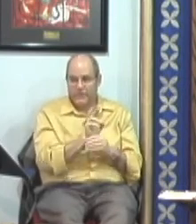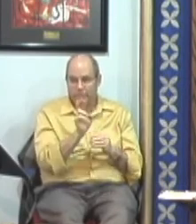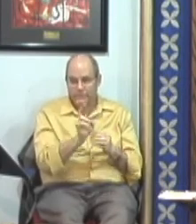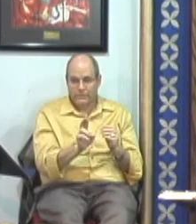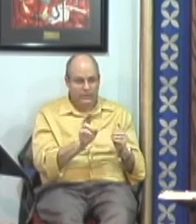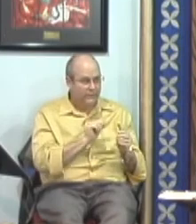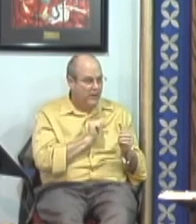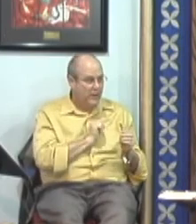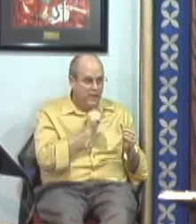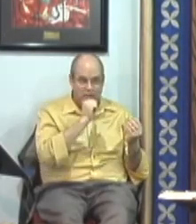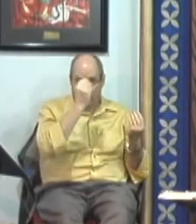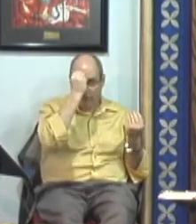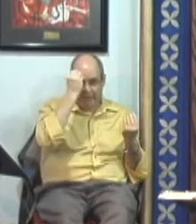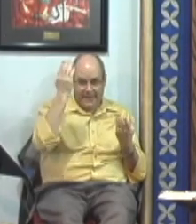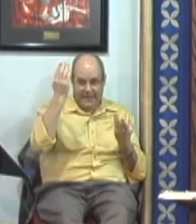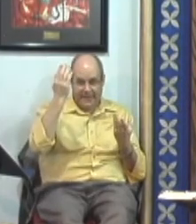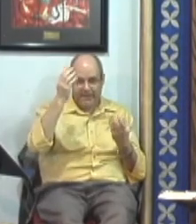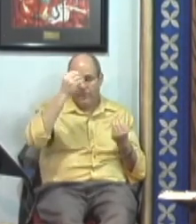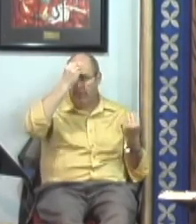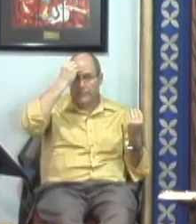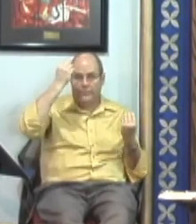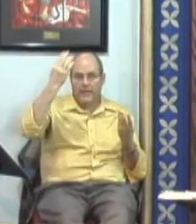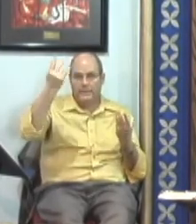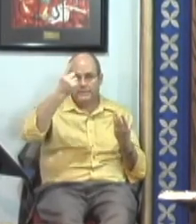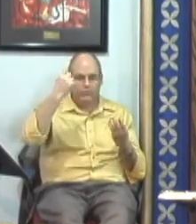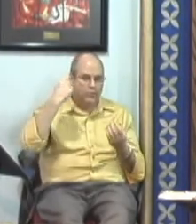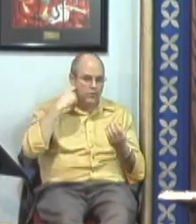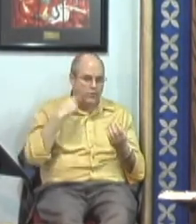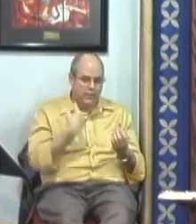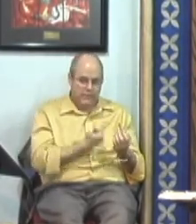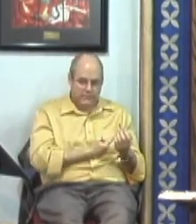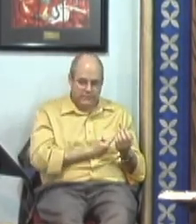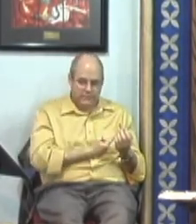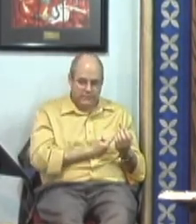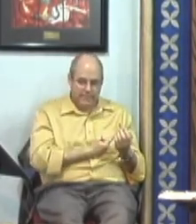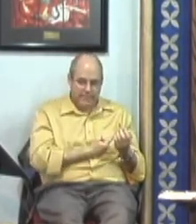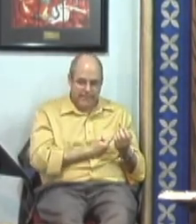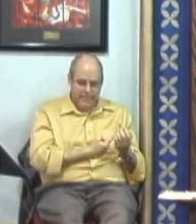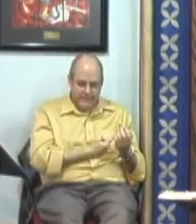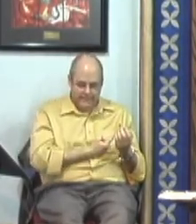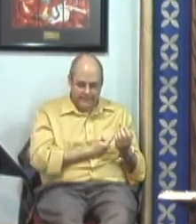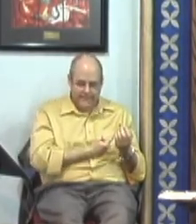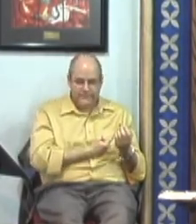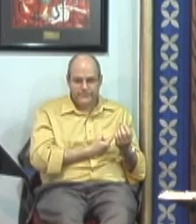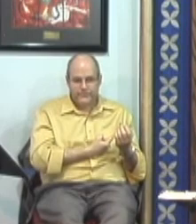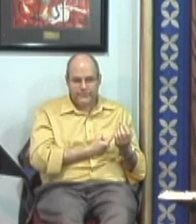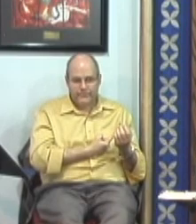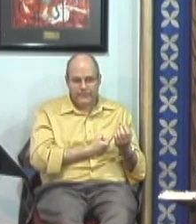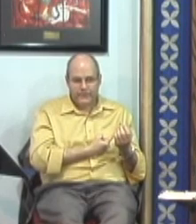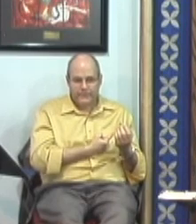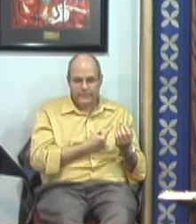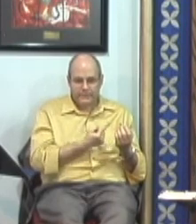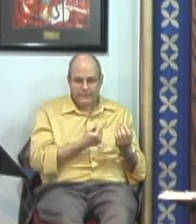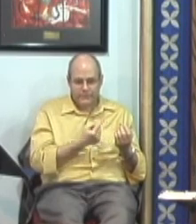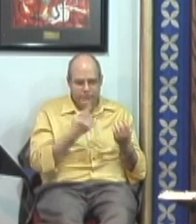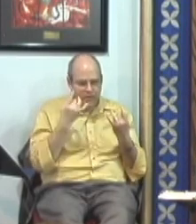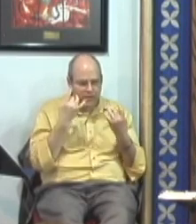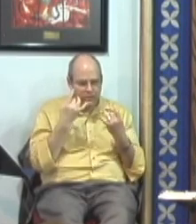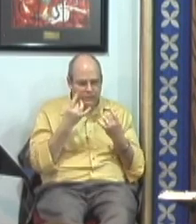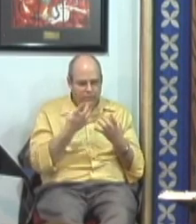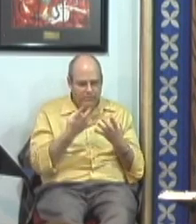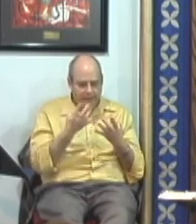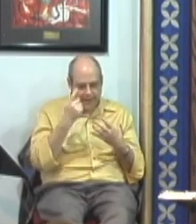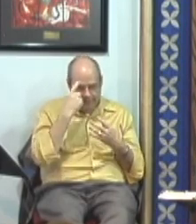either our disobedience or the disobedience of somebody who hurt us. That's what a traumatic memory would be. Or some